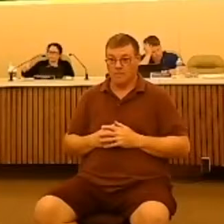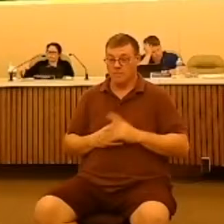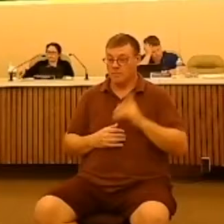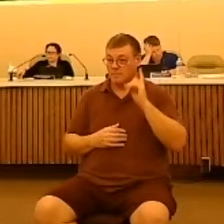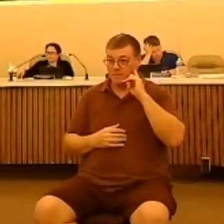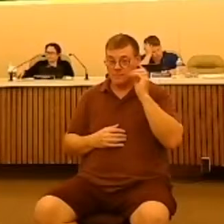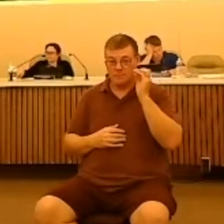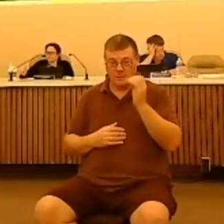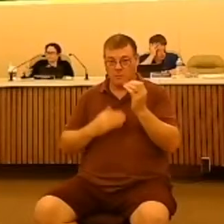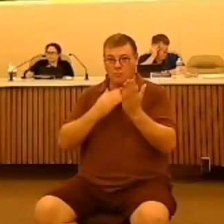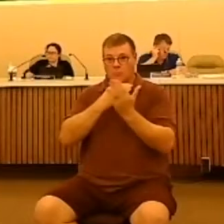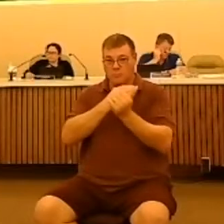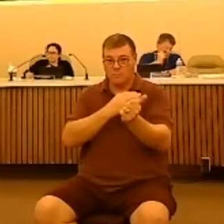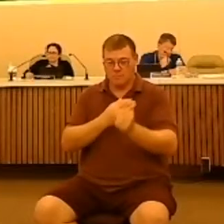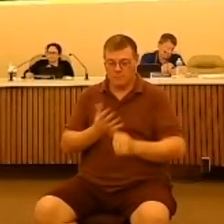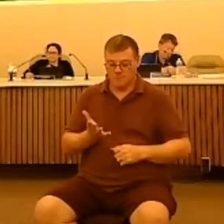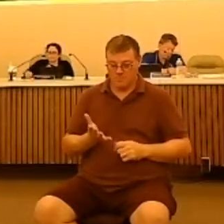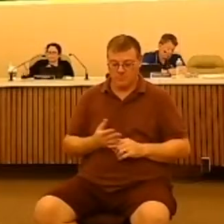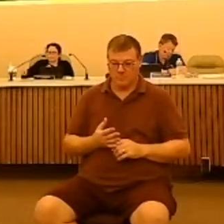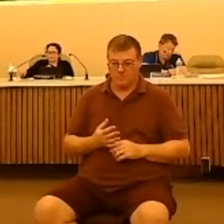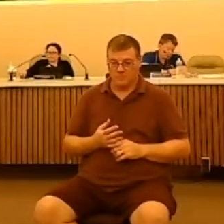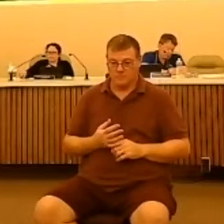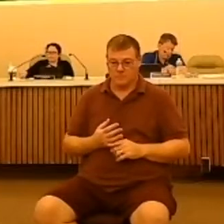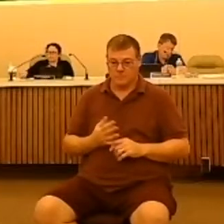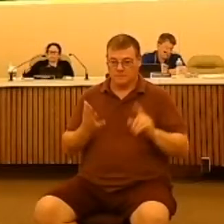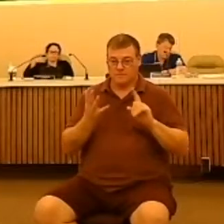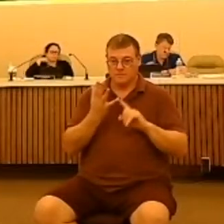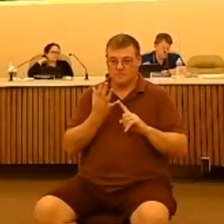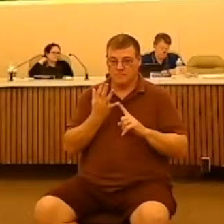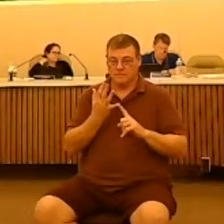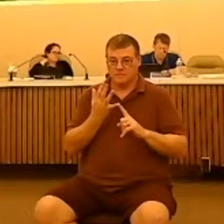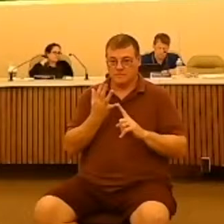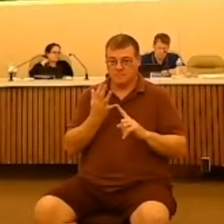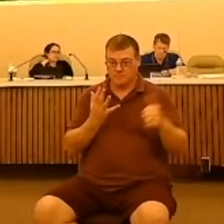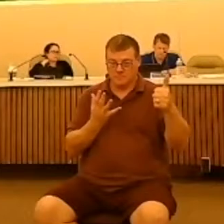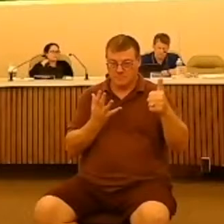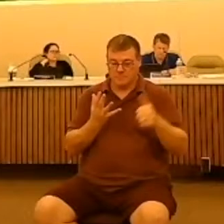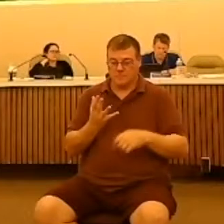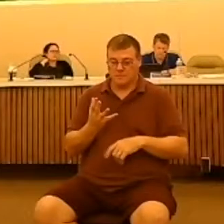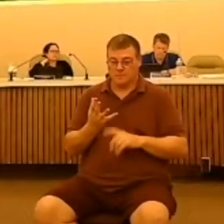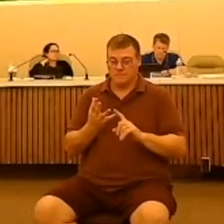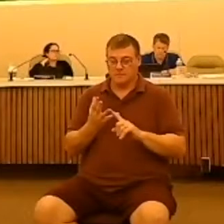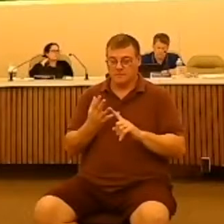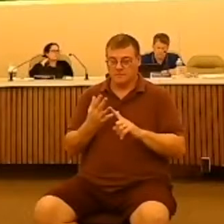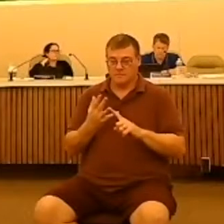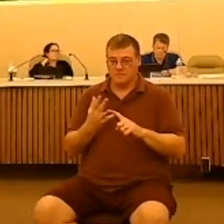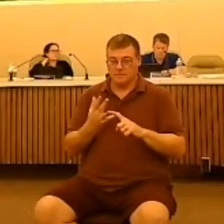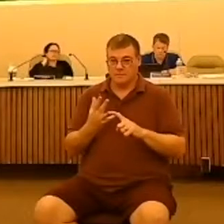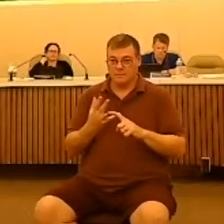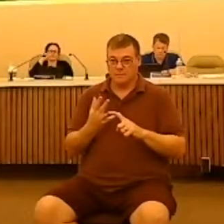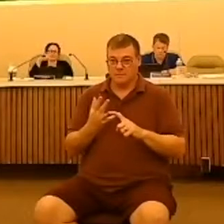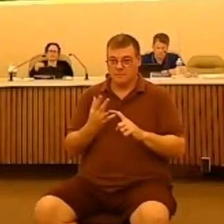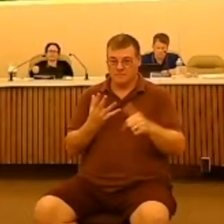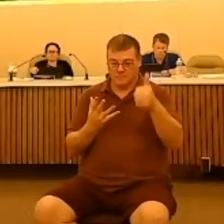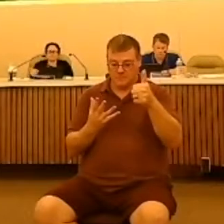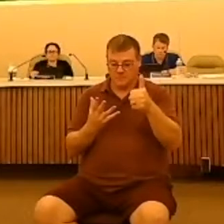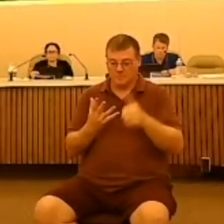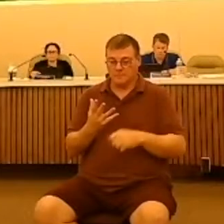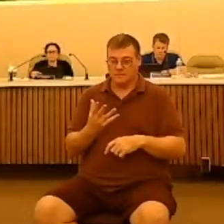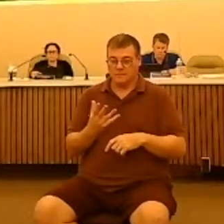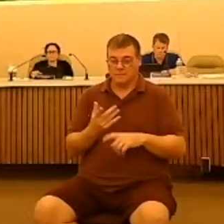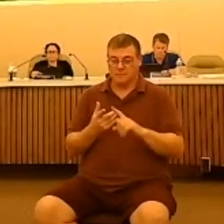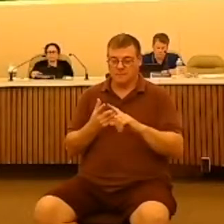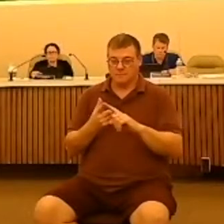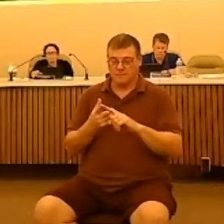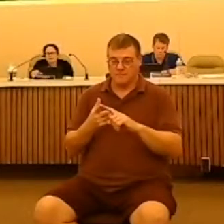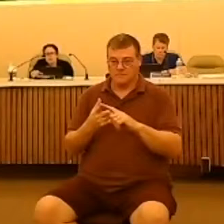Hearing none, please call the roll. Councilmember Barley, Aye. Councilmember Stafford, Aye.